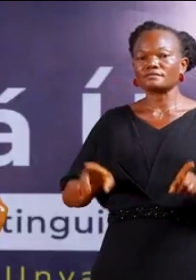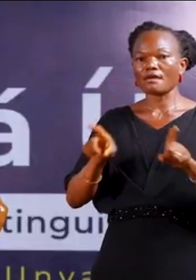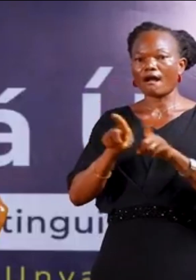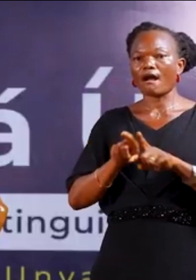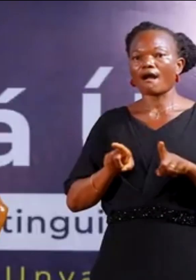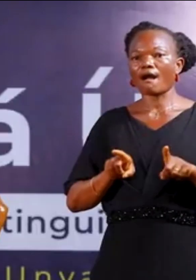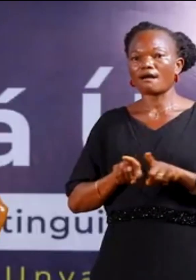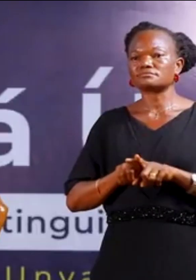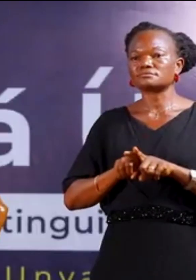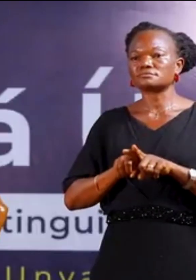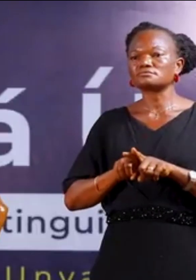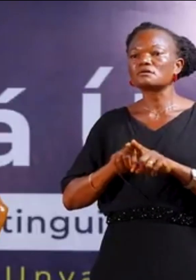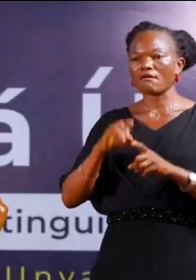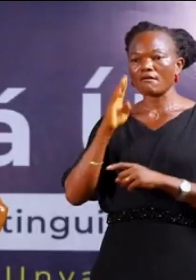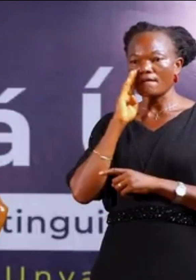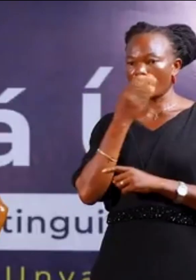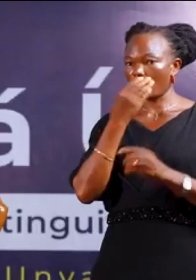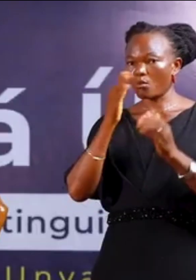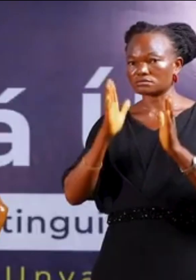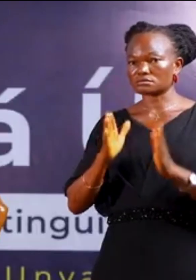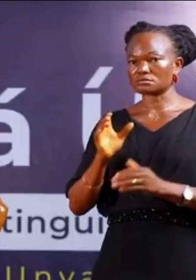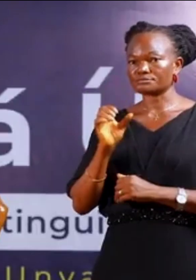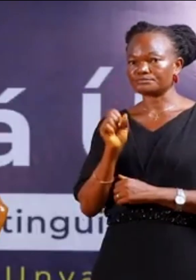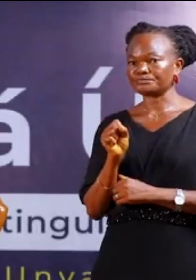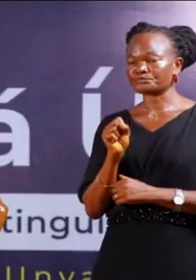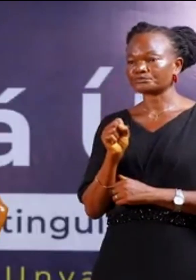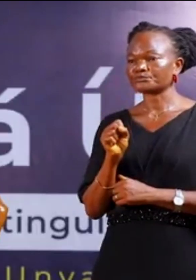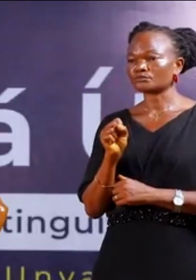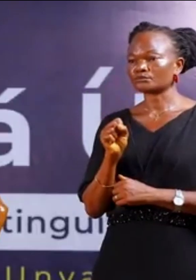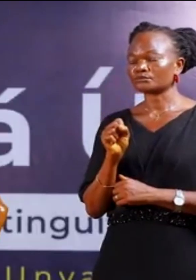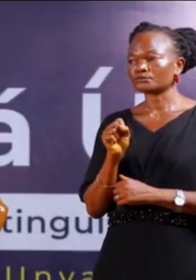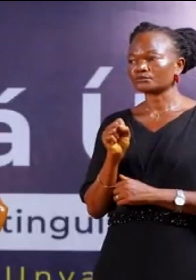as Igbos.